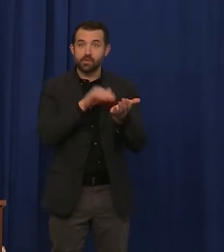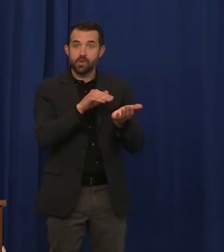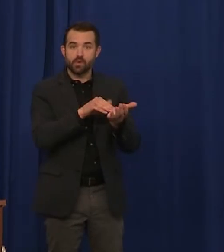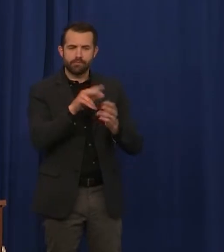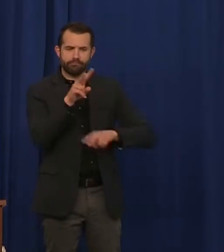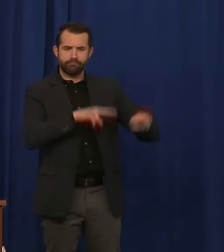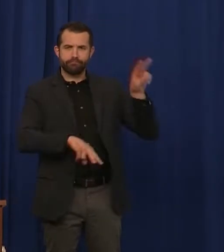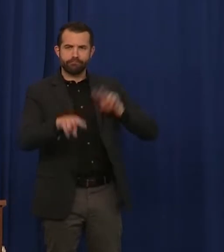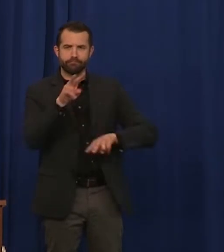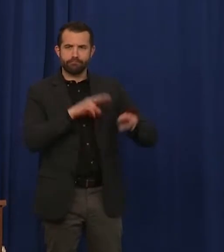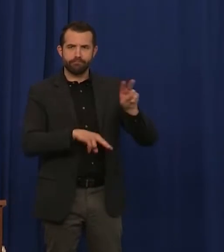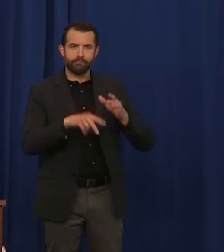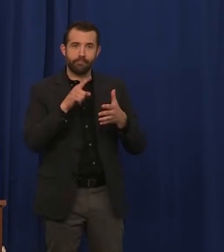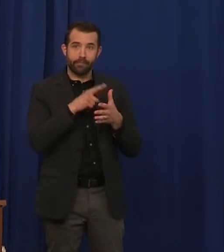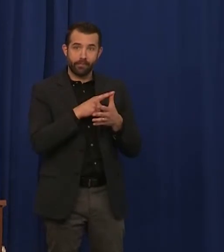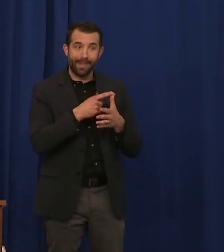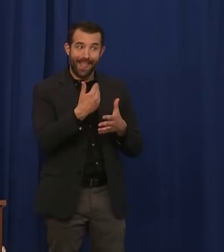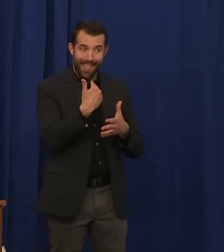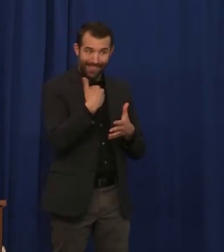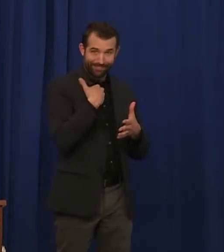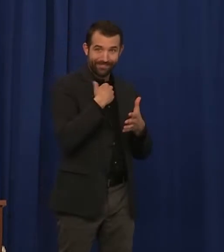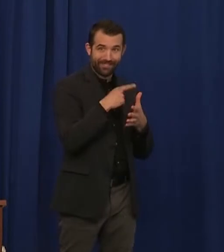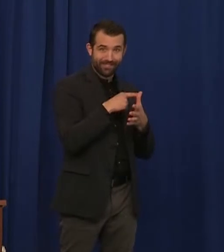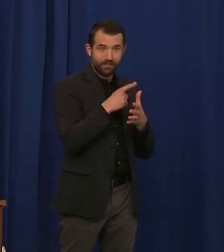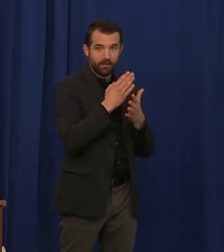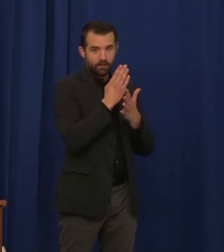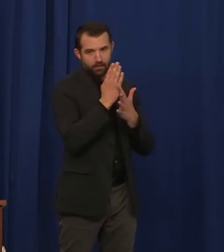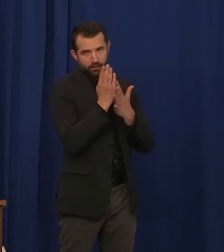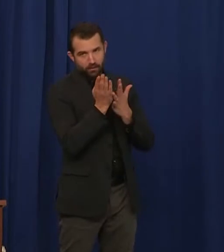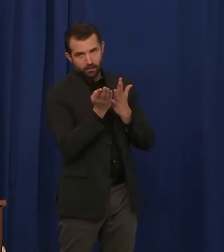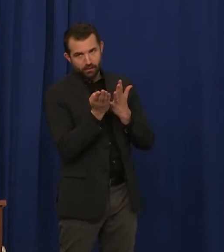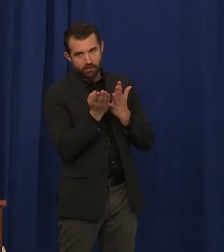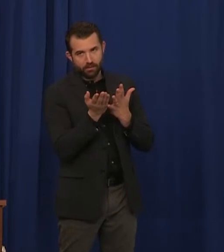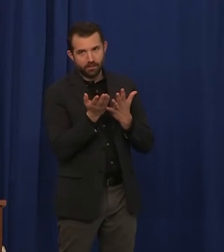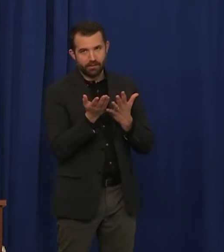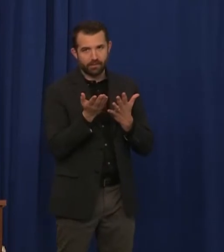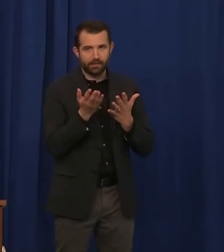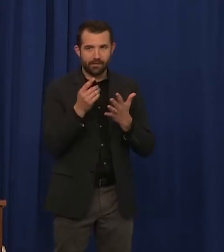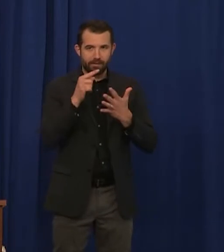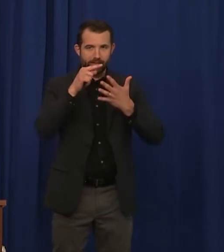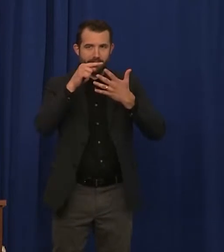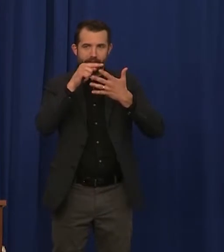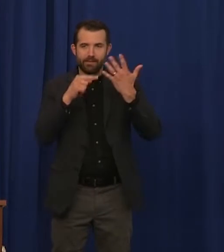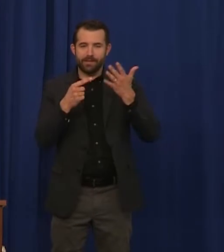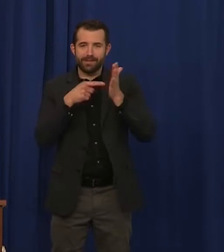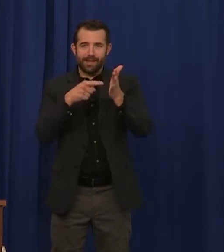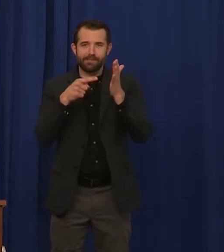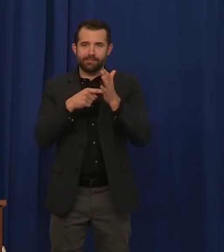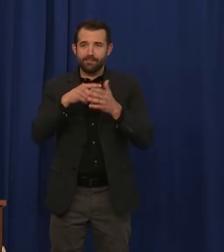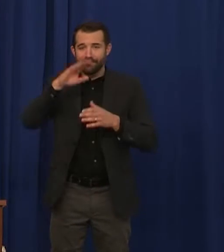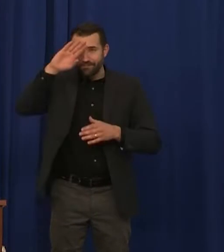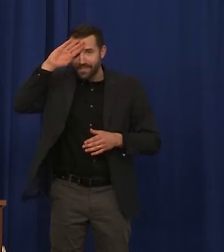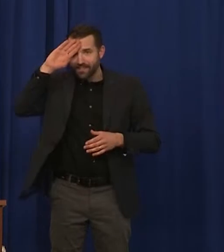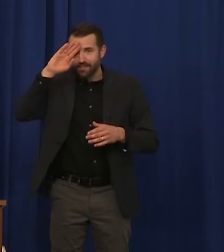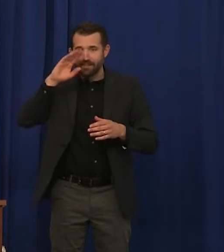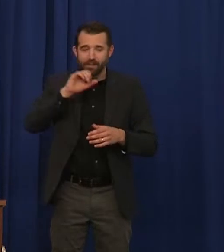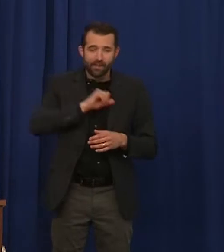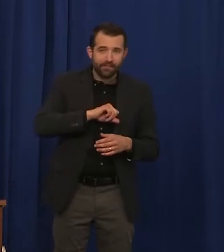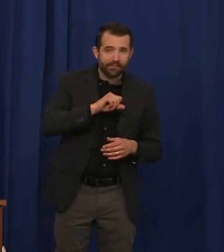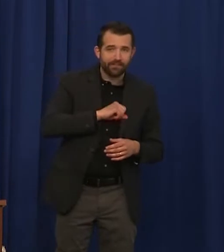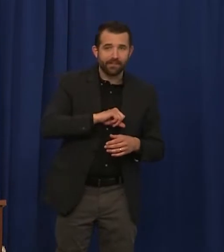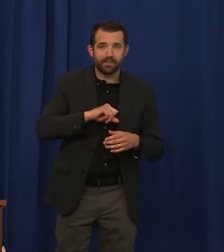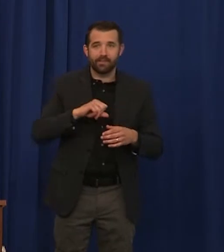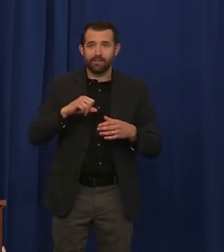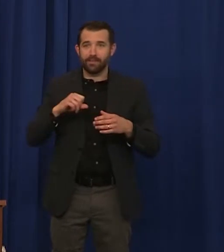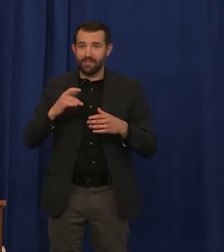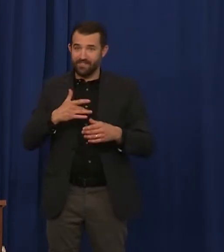the symptoms that they've got, are classic for COVID-19. And their doctor may say, you know what, you're feeling okay, don't even bother